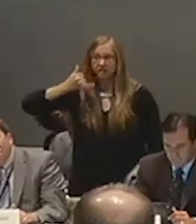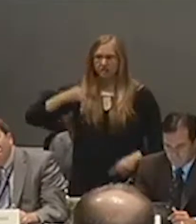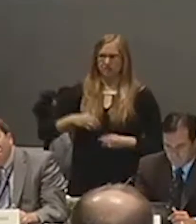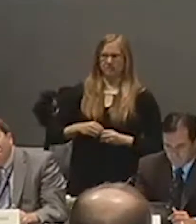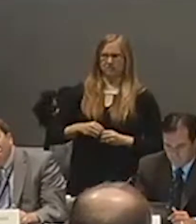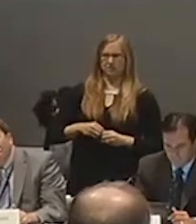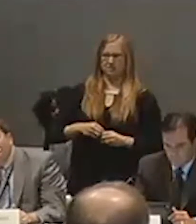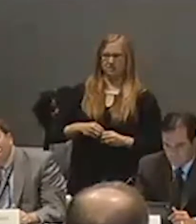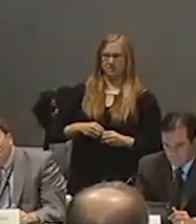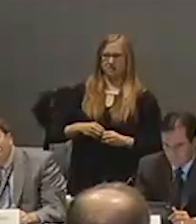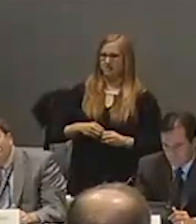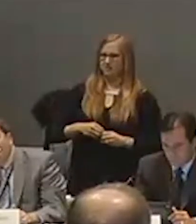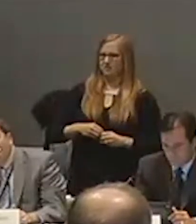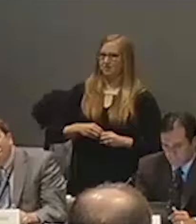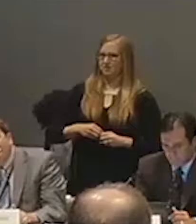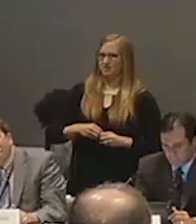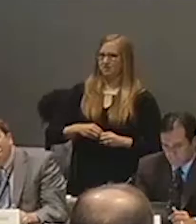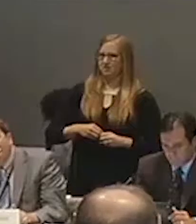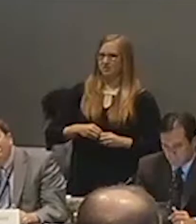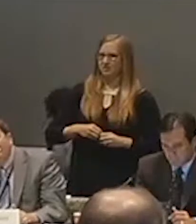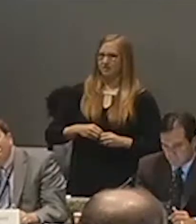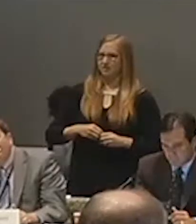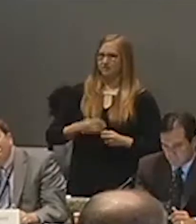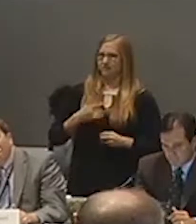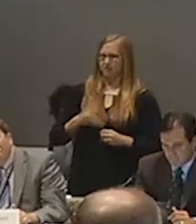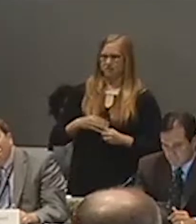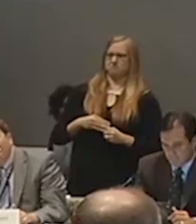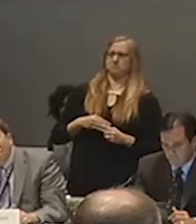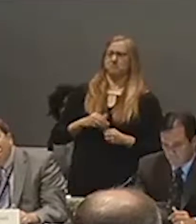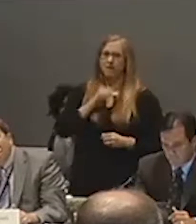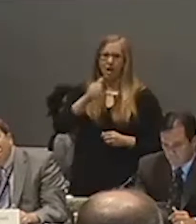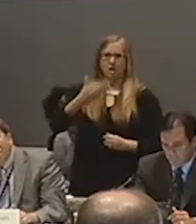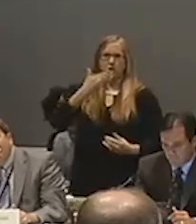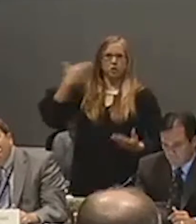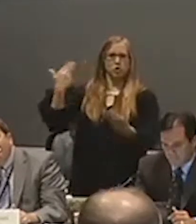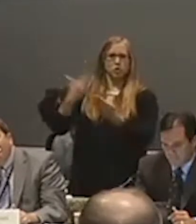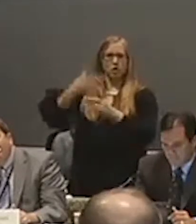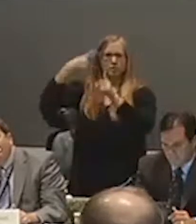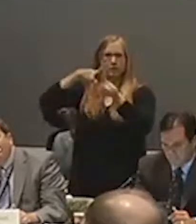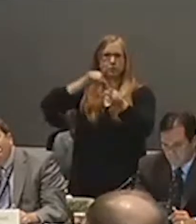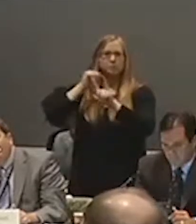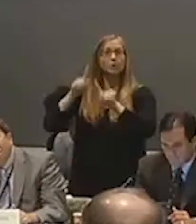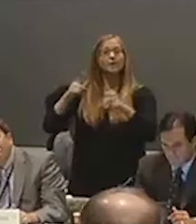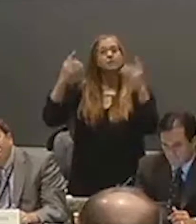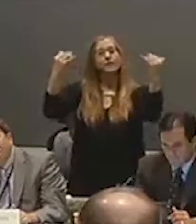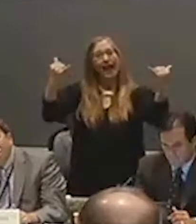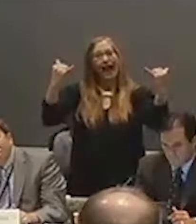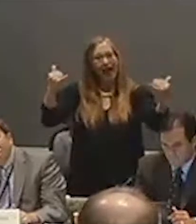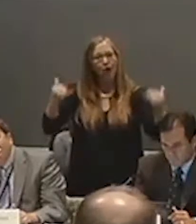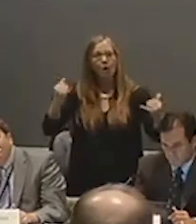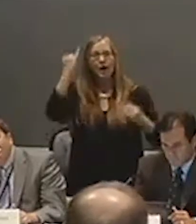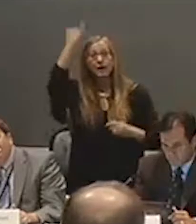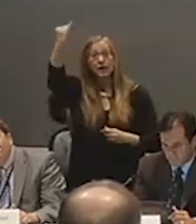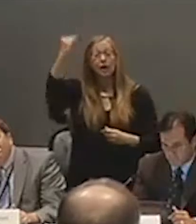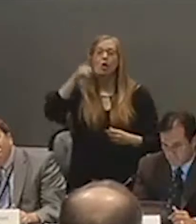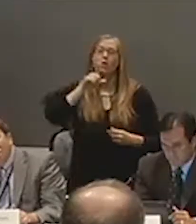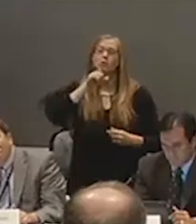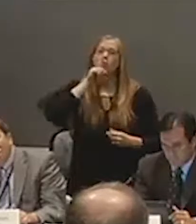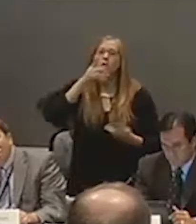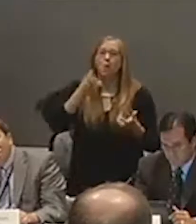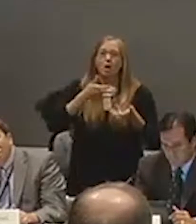where we want to be. We're trying to embrace what we've adopted as a phrasing of compassionate customer service.